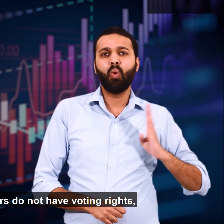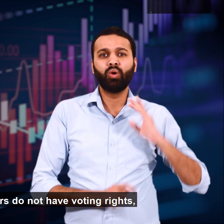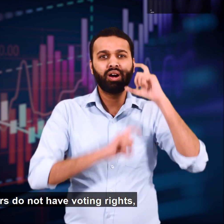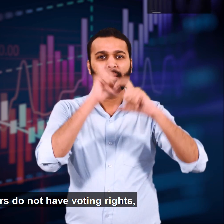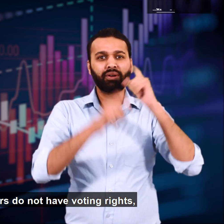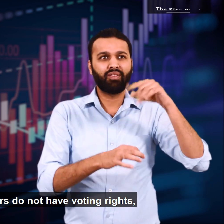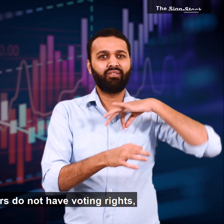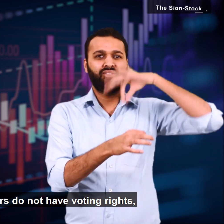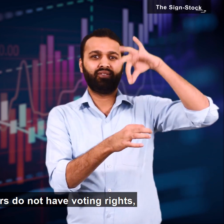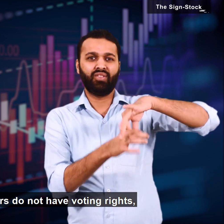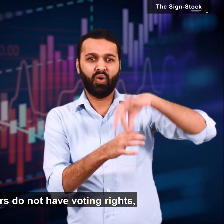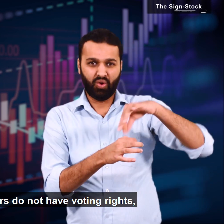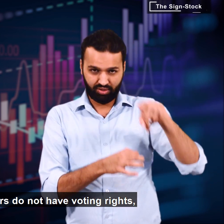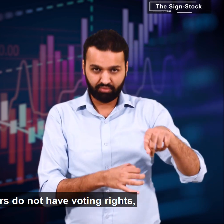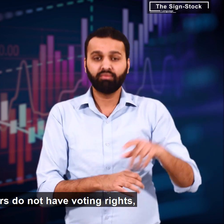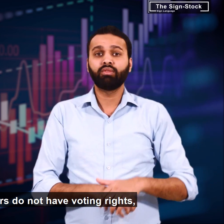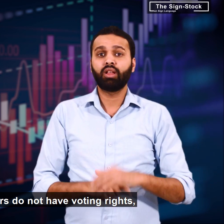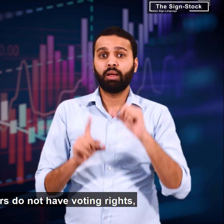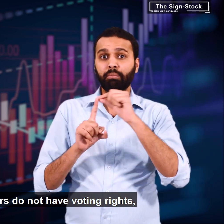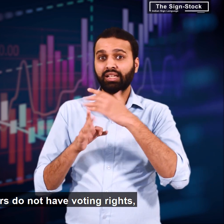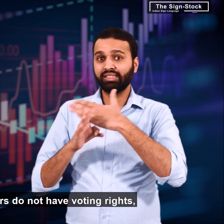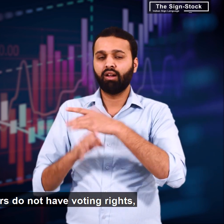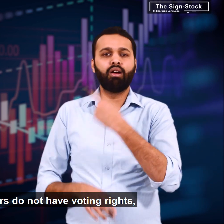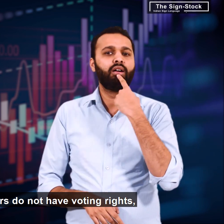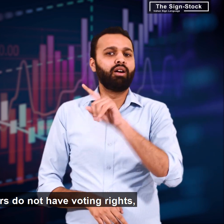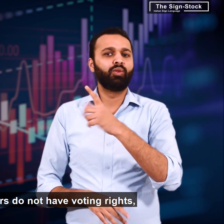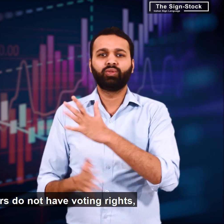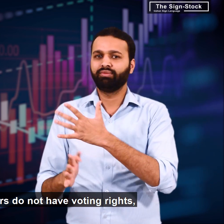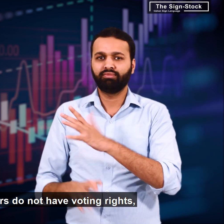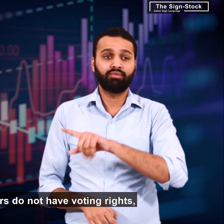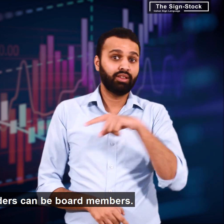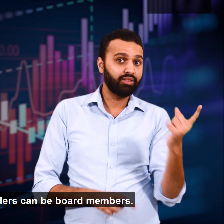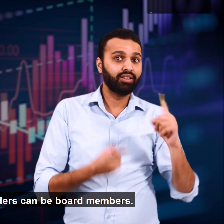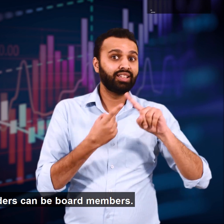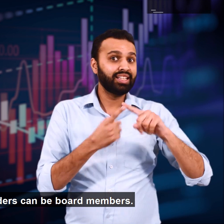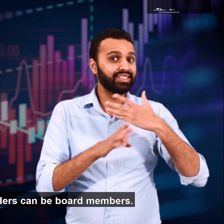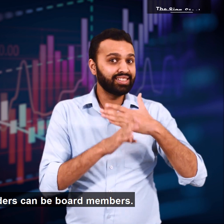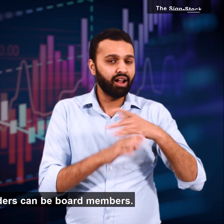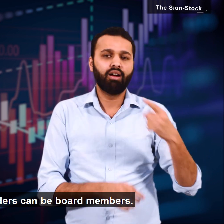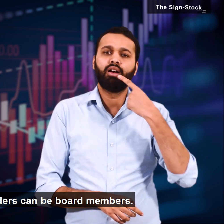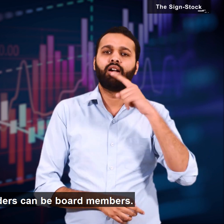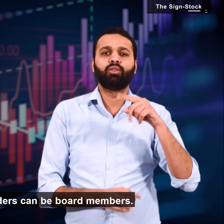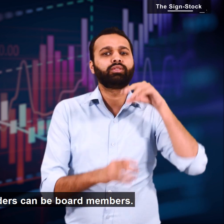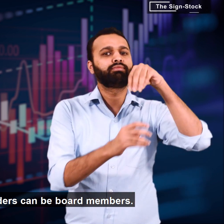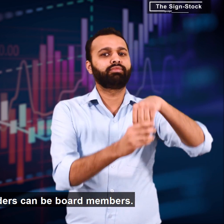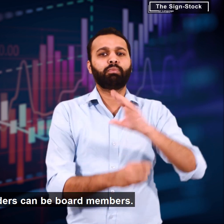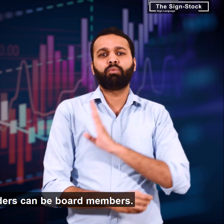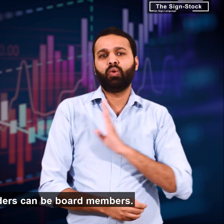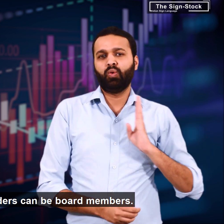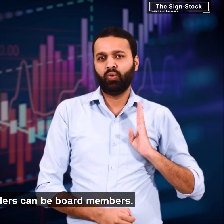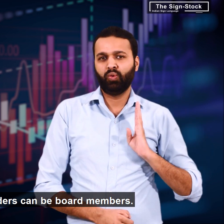Preference shareholders do not have voting rights, while equity shareholders can be board